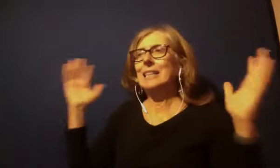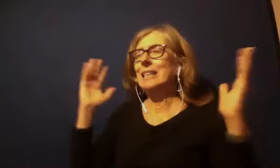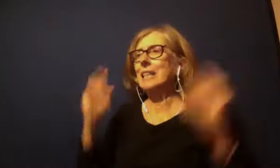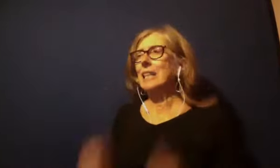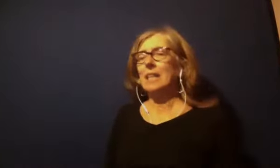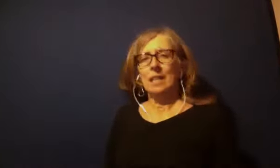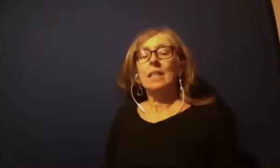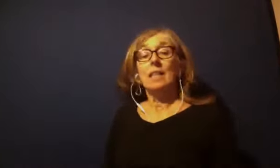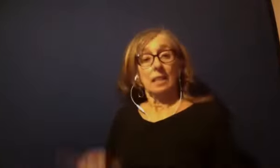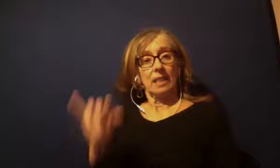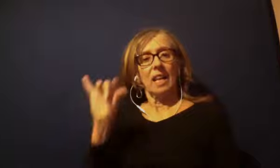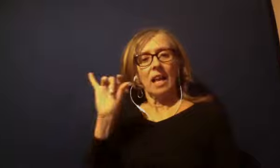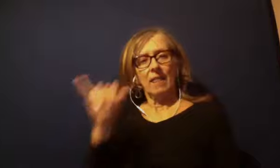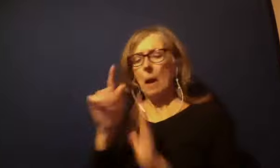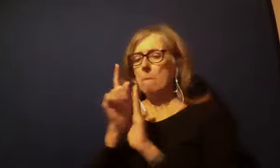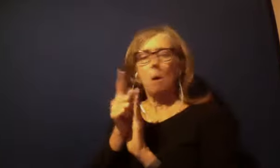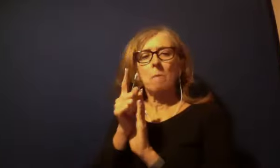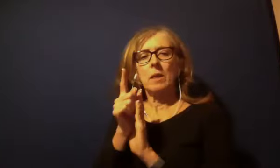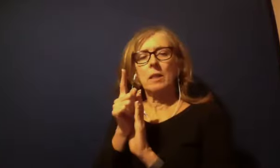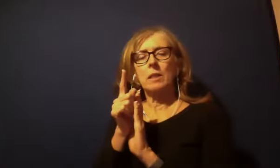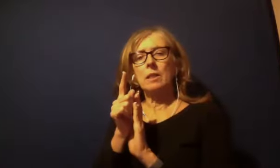was really so desperate,